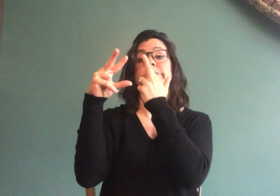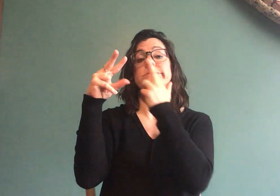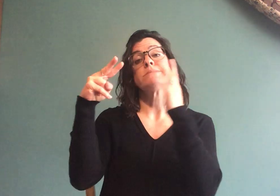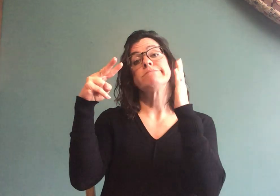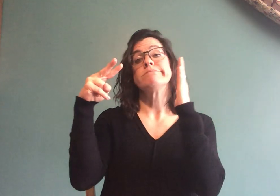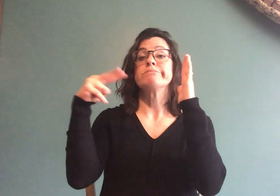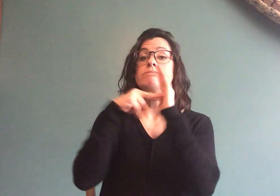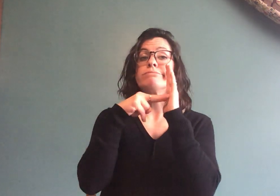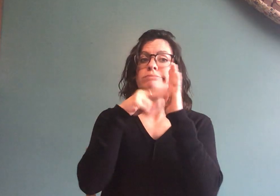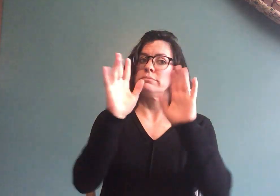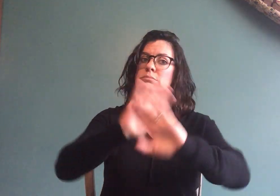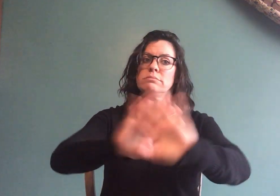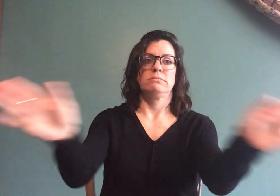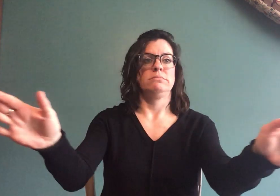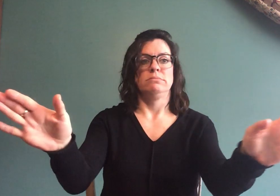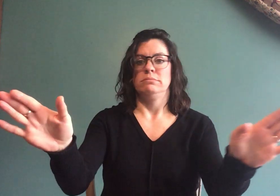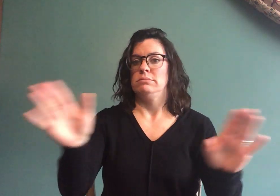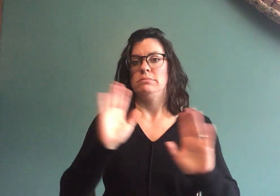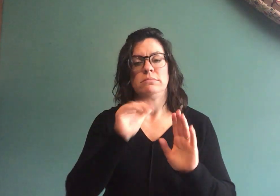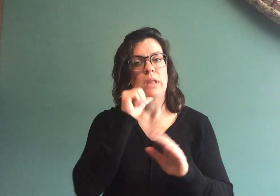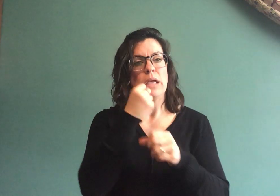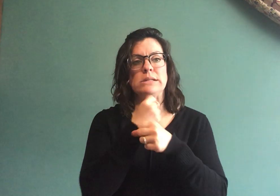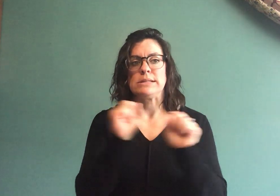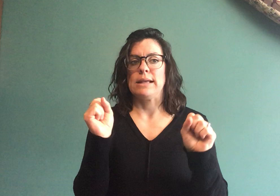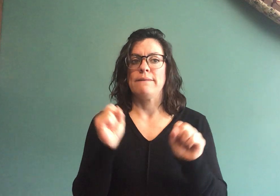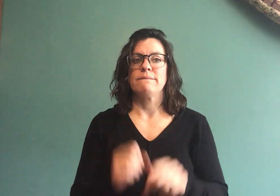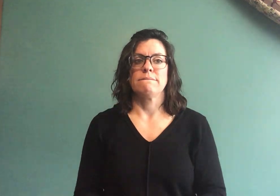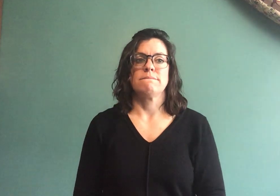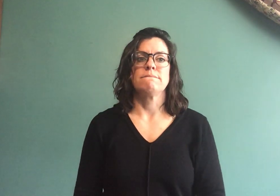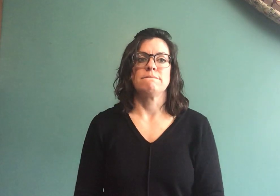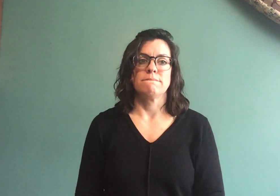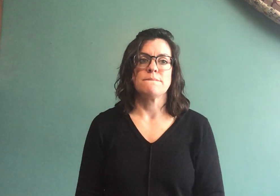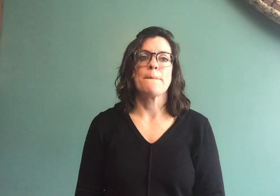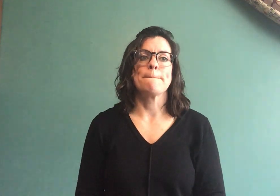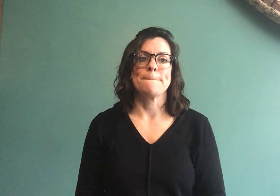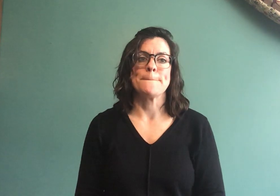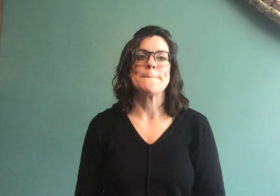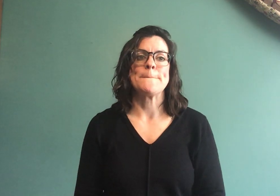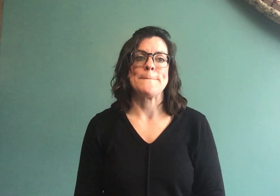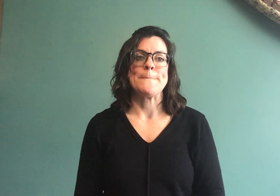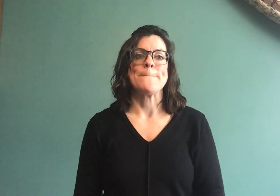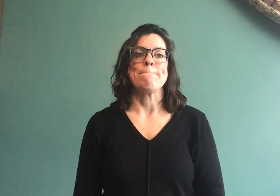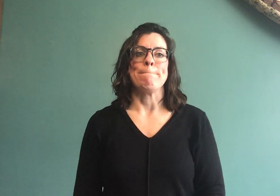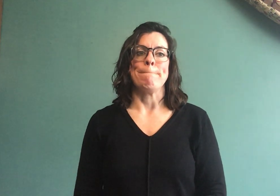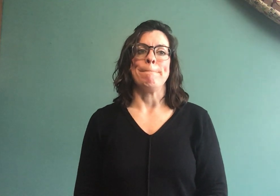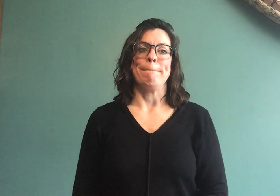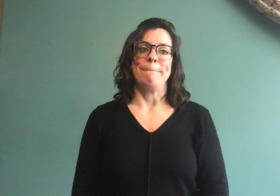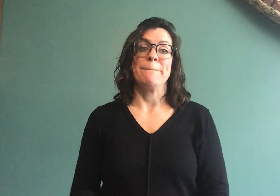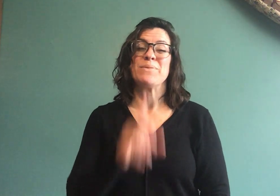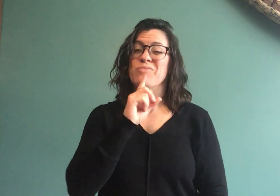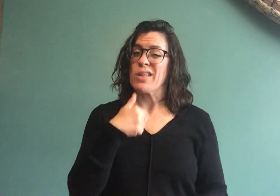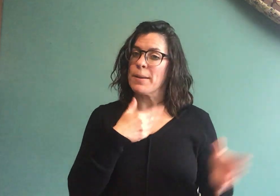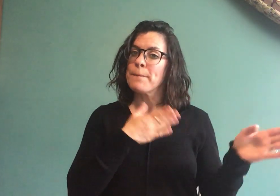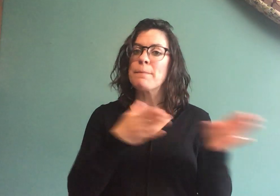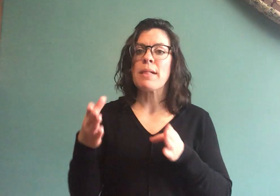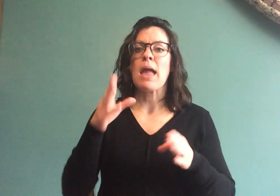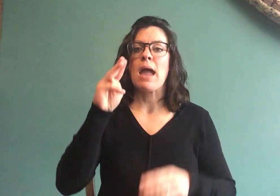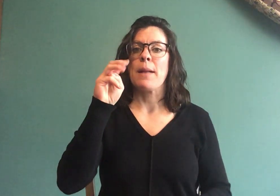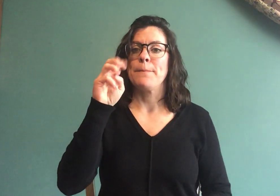shop. Okay, it was in my intentions sometime by the end of the year. Okay, I bought a whole box. I bought a whole box of